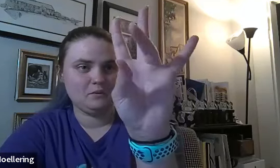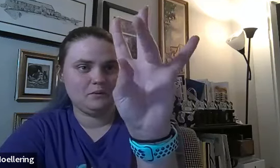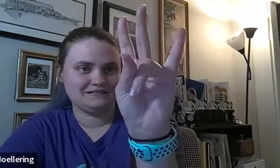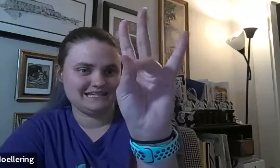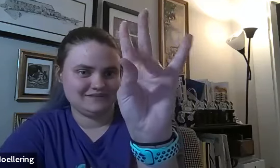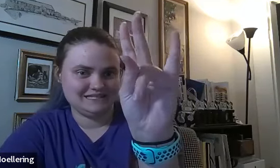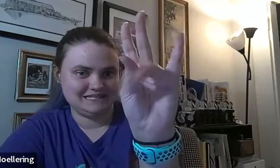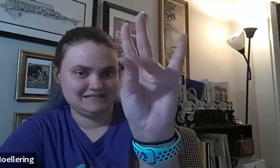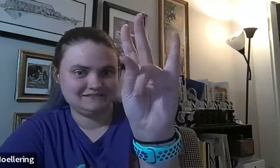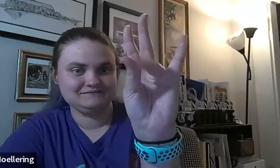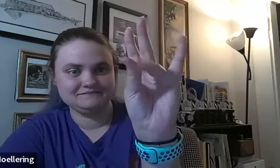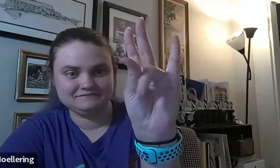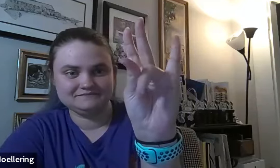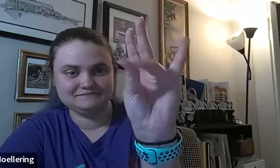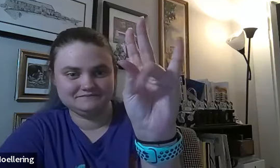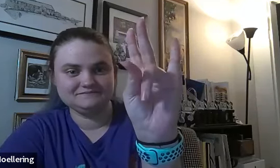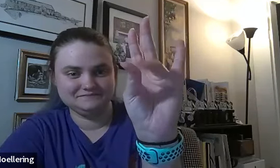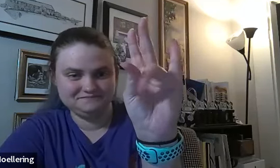Or 17.